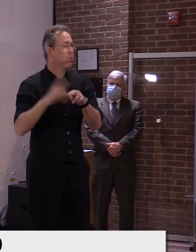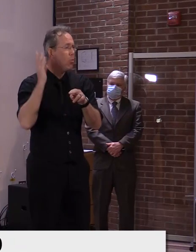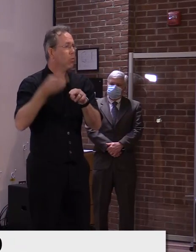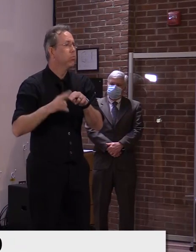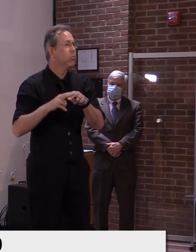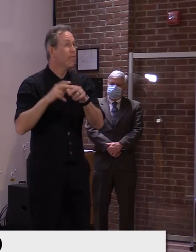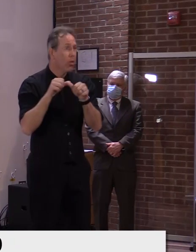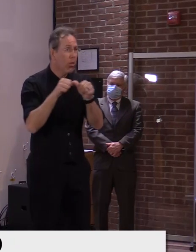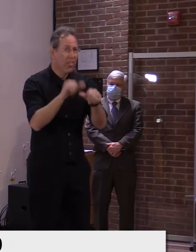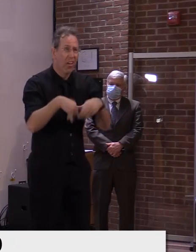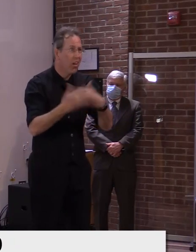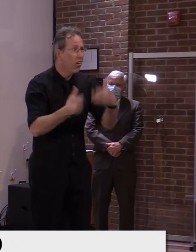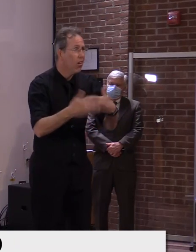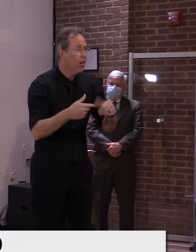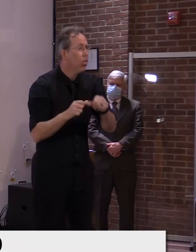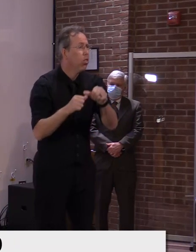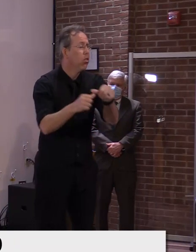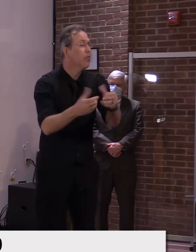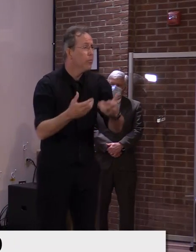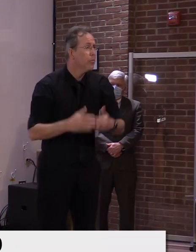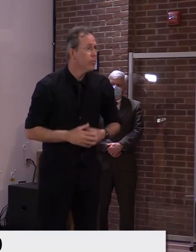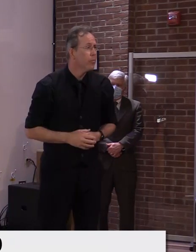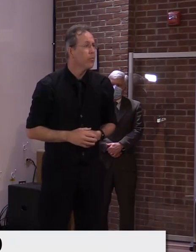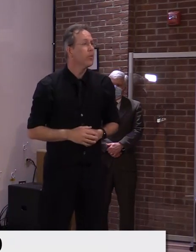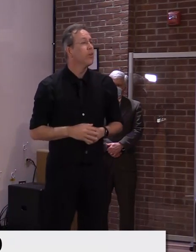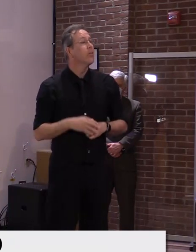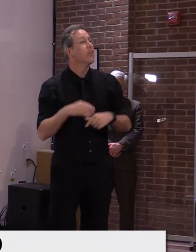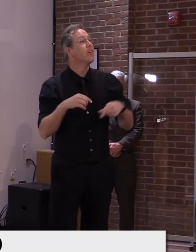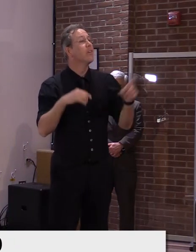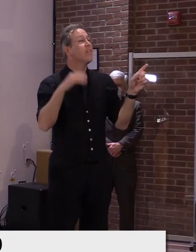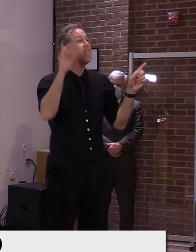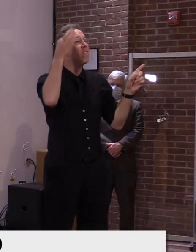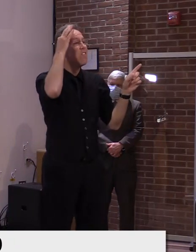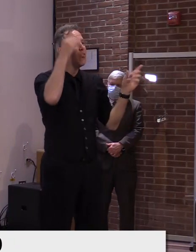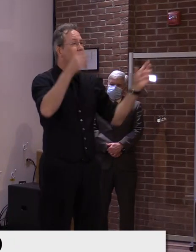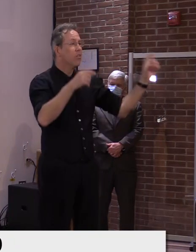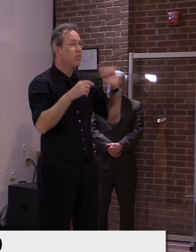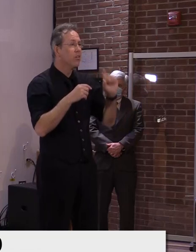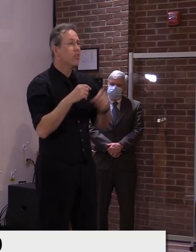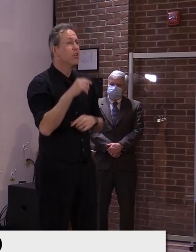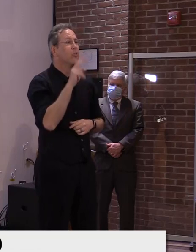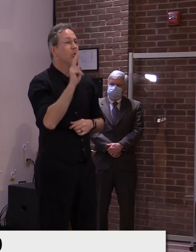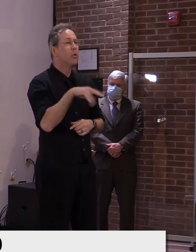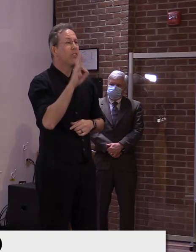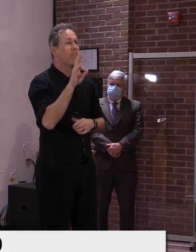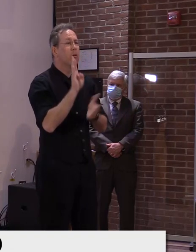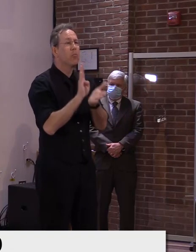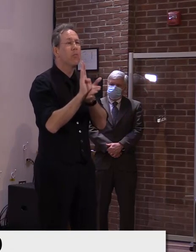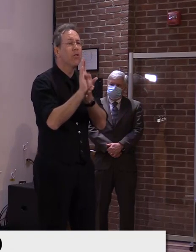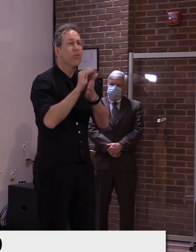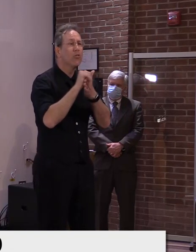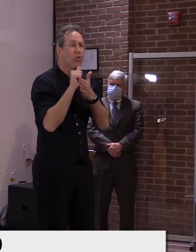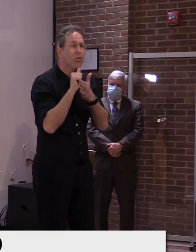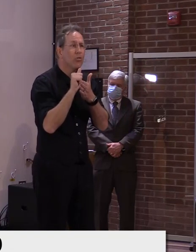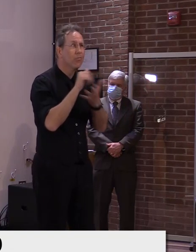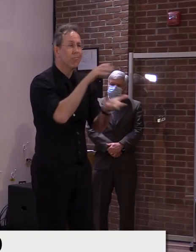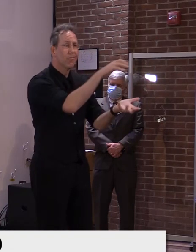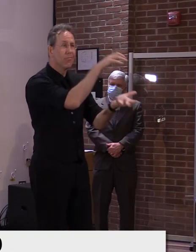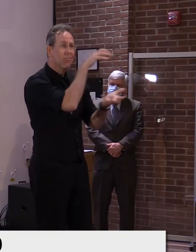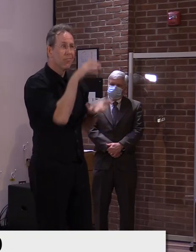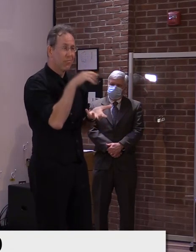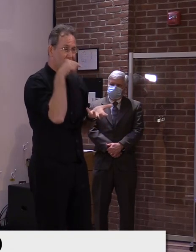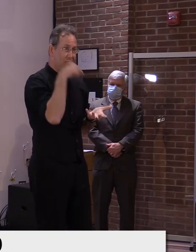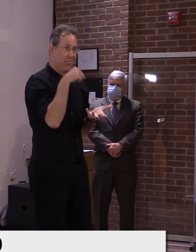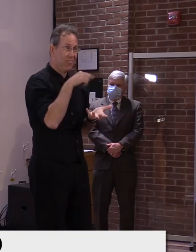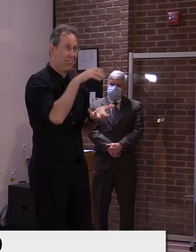$2.7 billion in this new package. I'm sure we can find a way to make that up. And it's all the